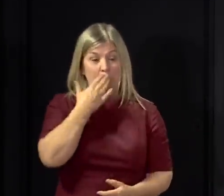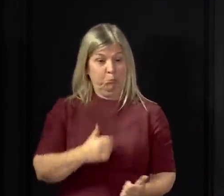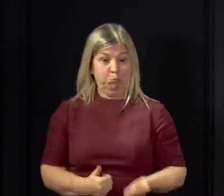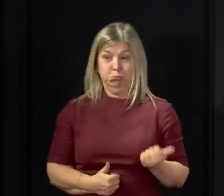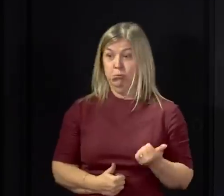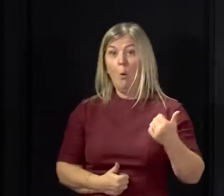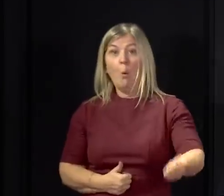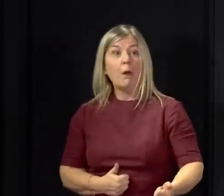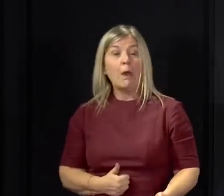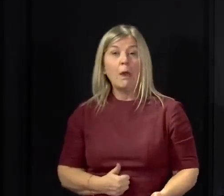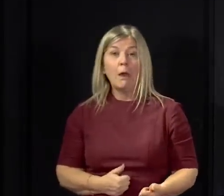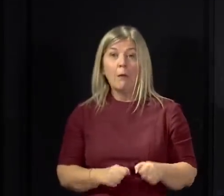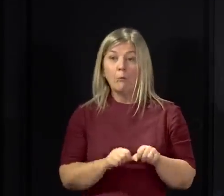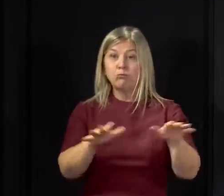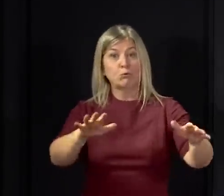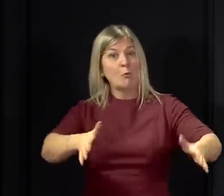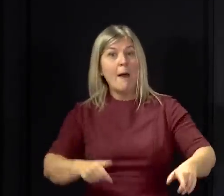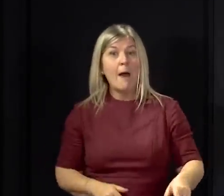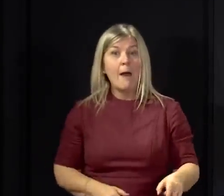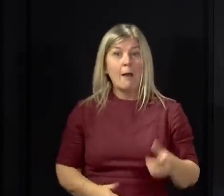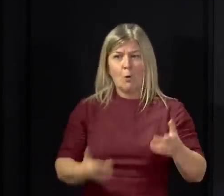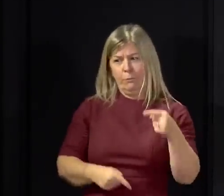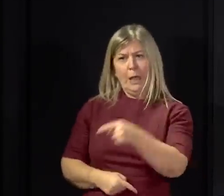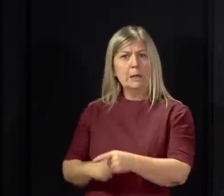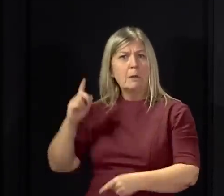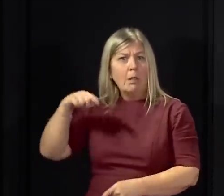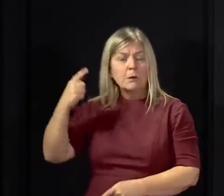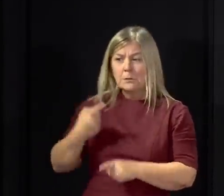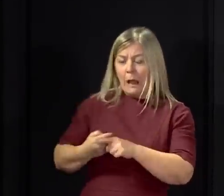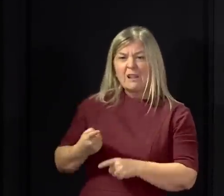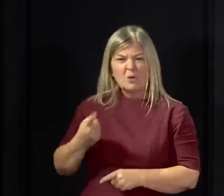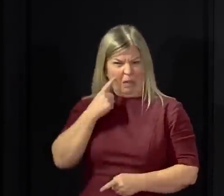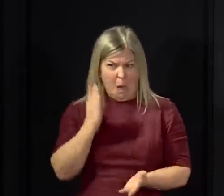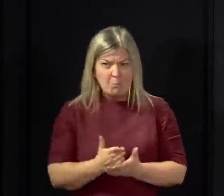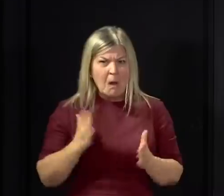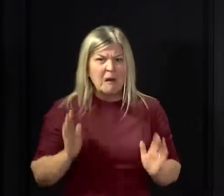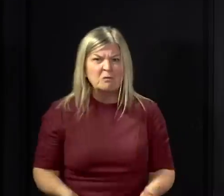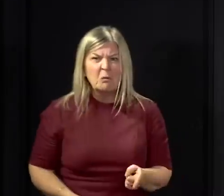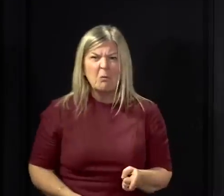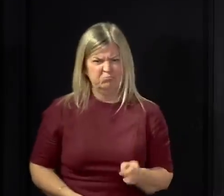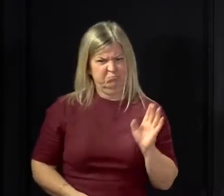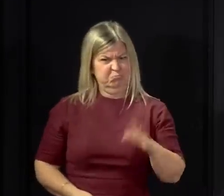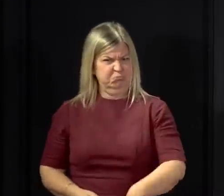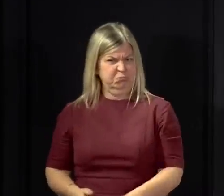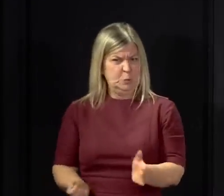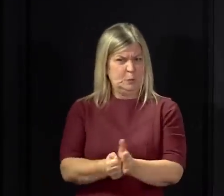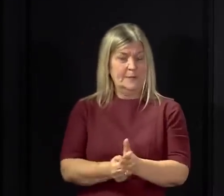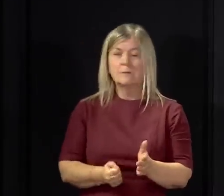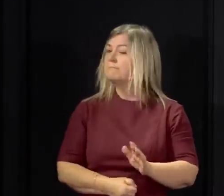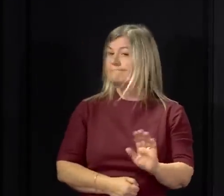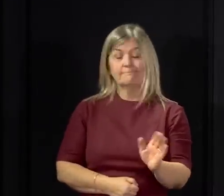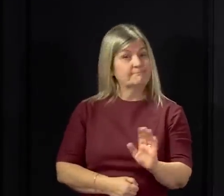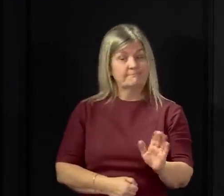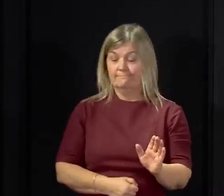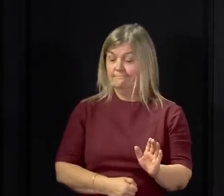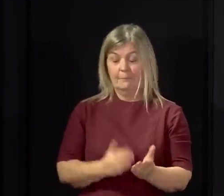as elsewhere. And therefore, I understand that people will be thinking, is this necessary? Please believe me when I tell you, with every